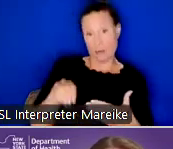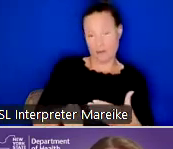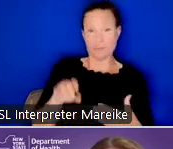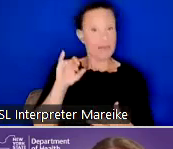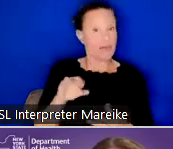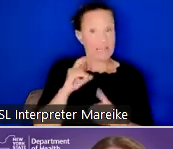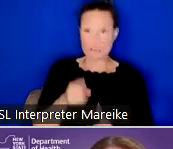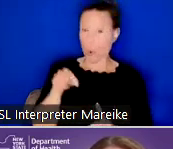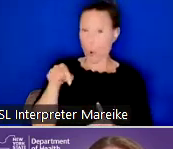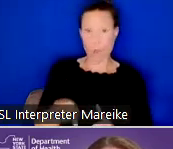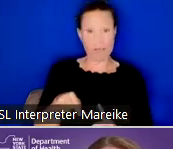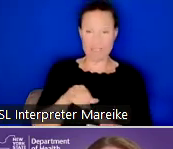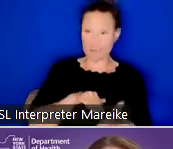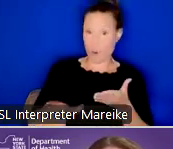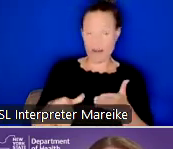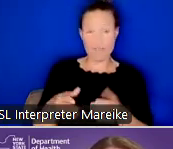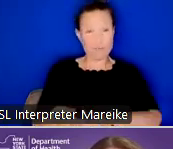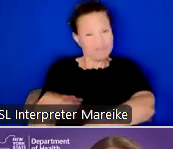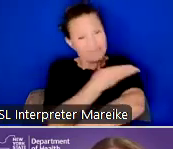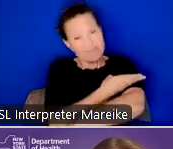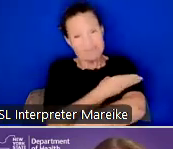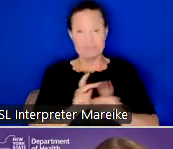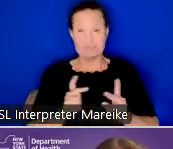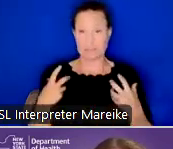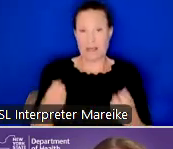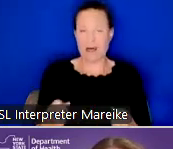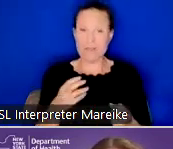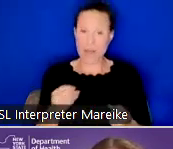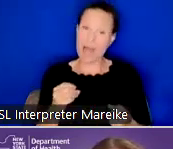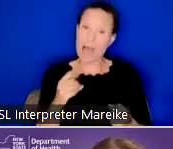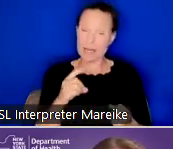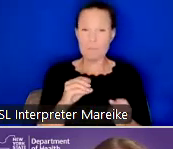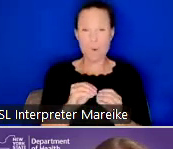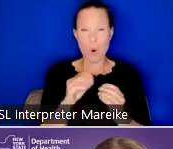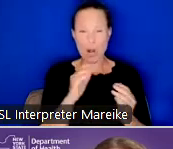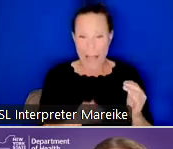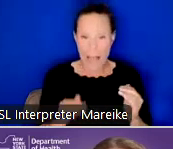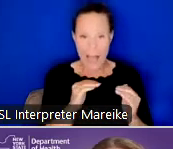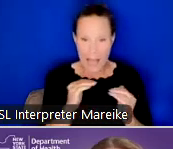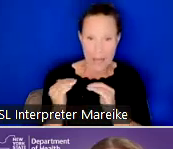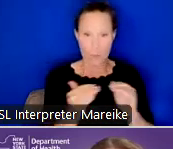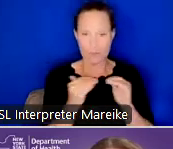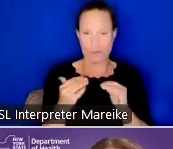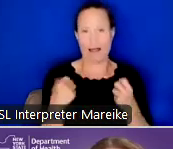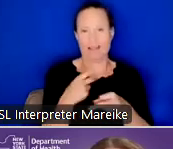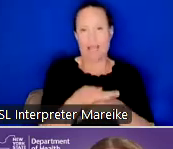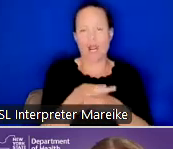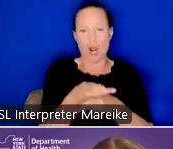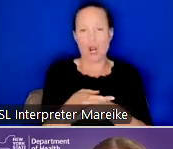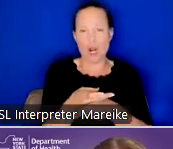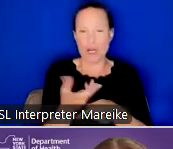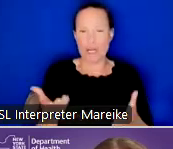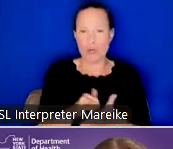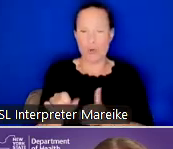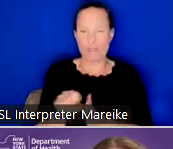to improve the health outcomes and health equity across New York State. We all know on this call, I know we have a lot of